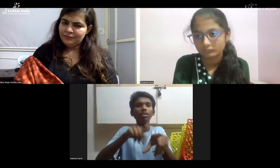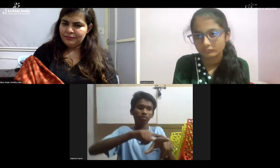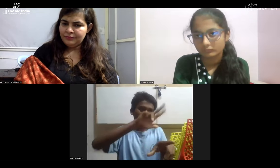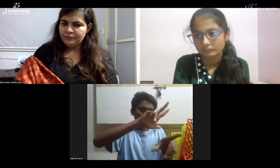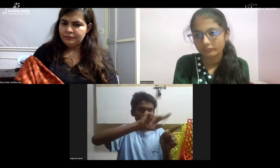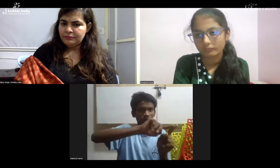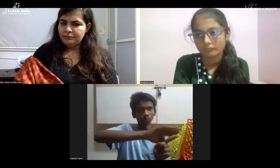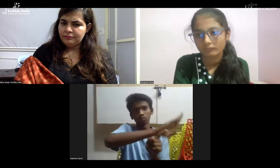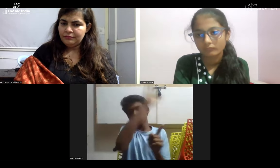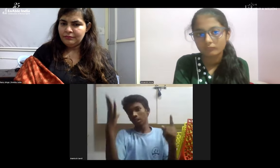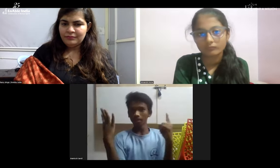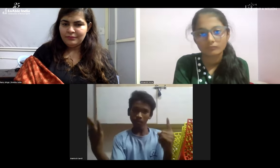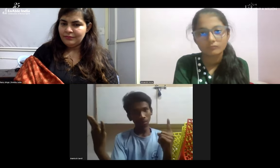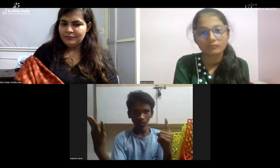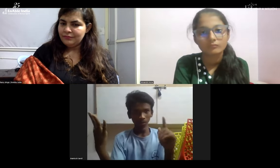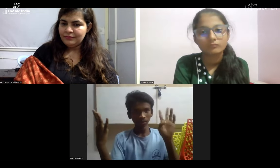helps.